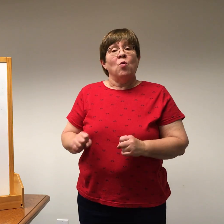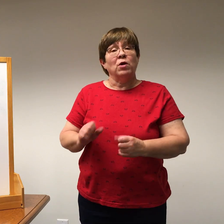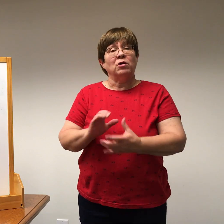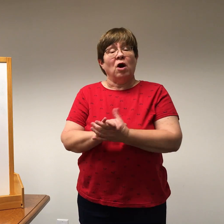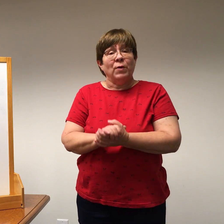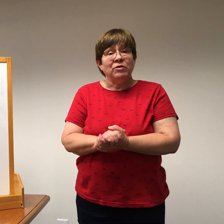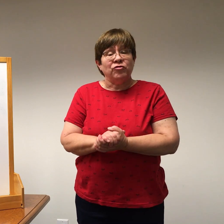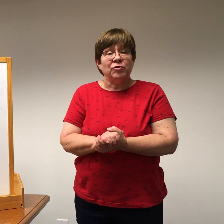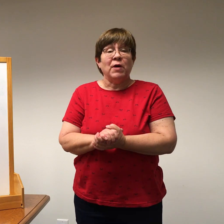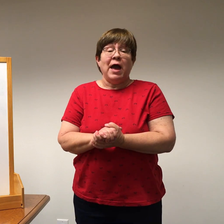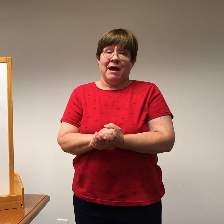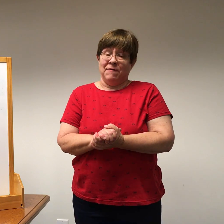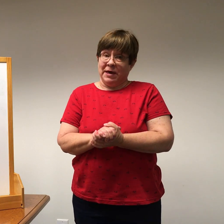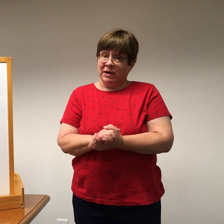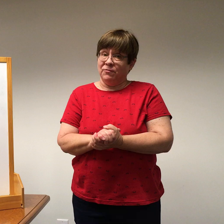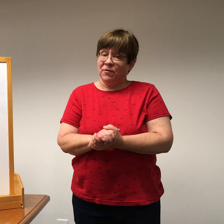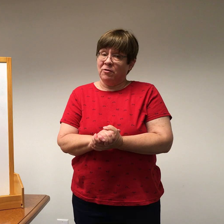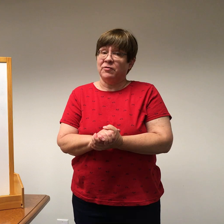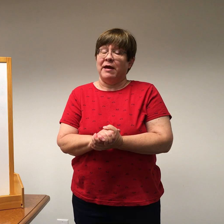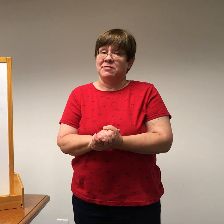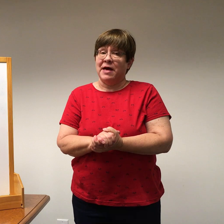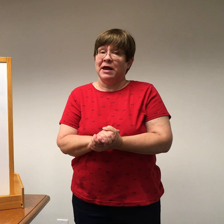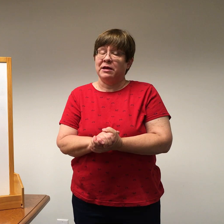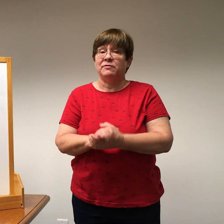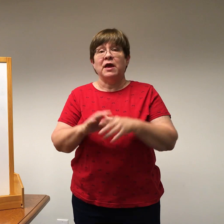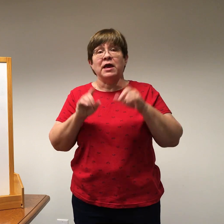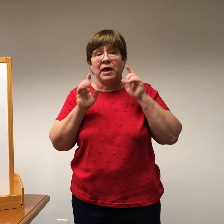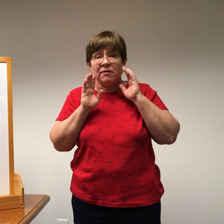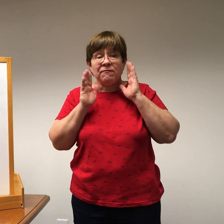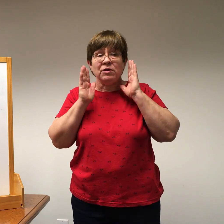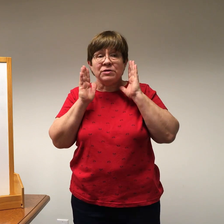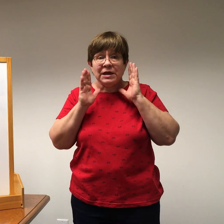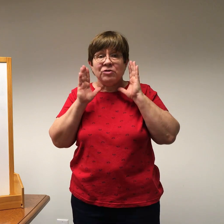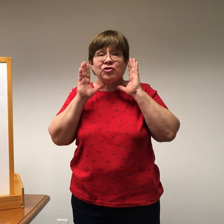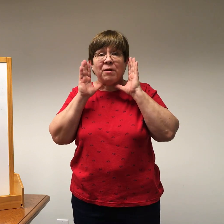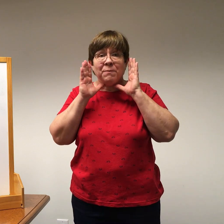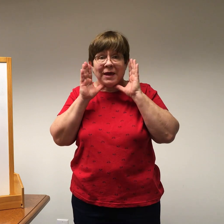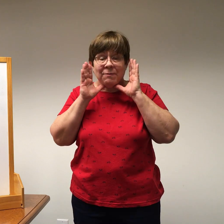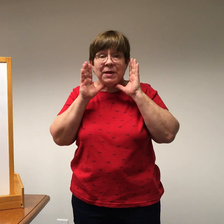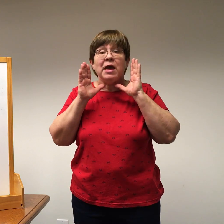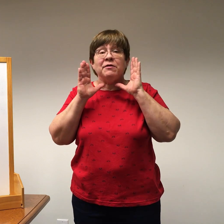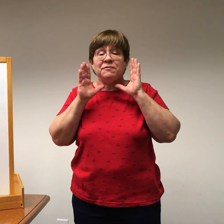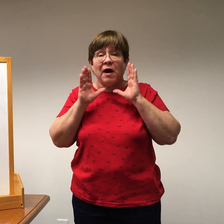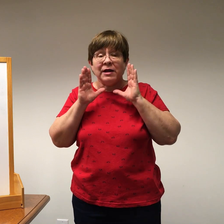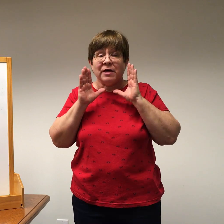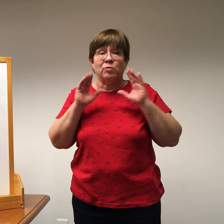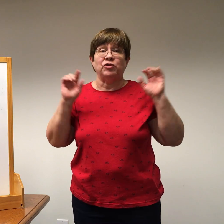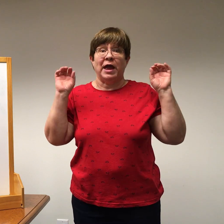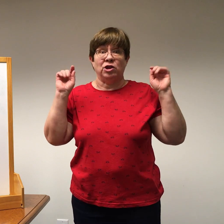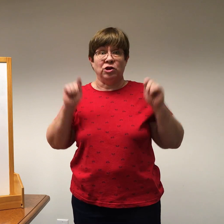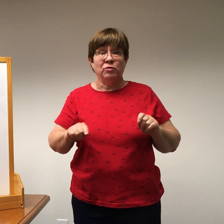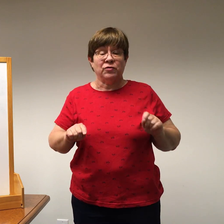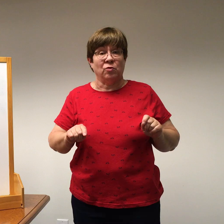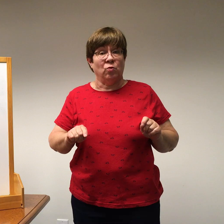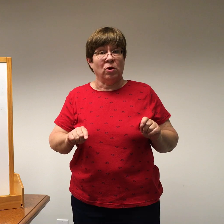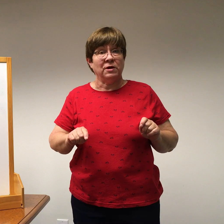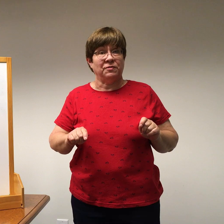We're going to have a hint first, and that is if you teach a baby sign language and use the word at the